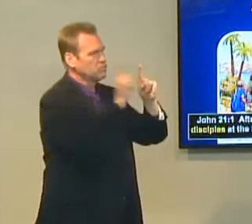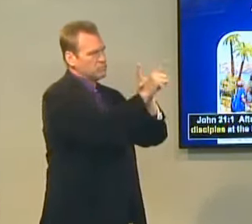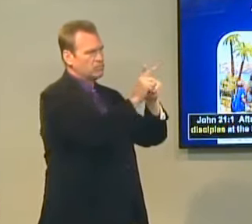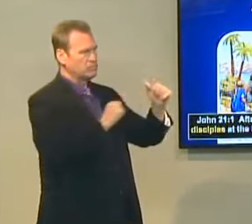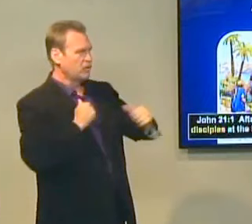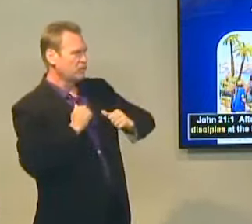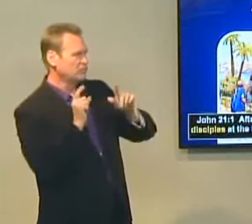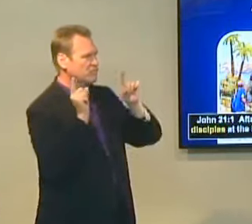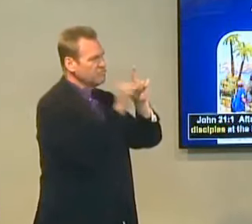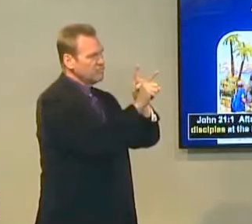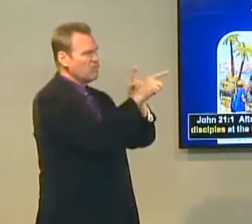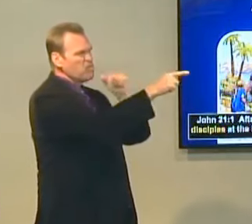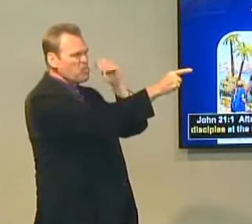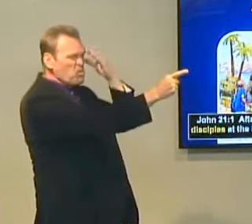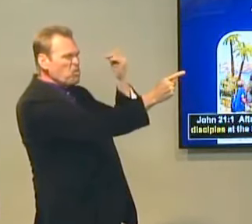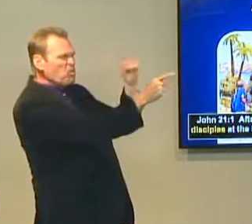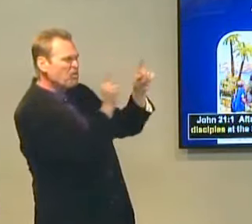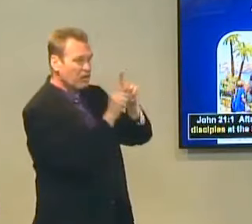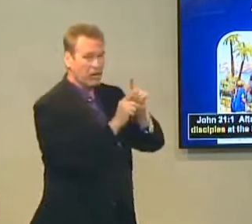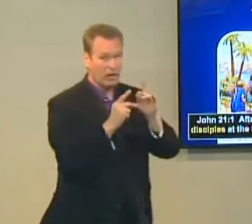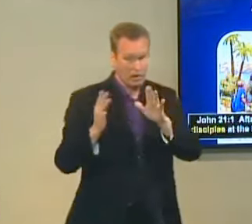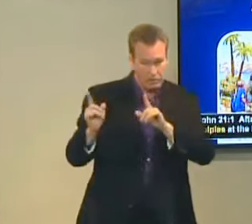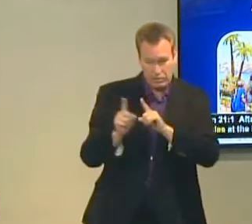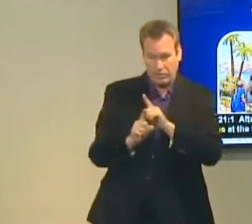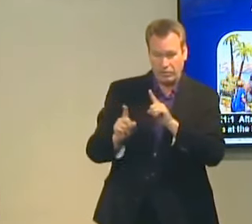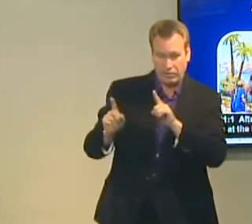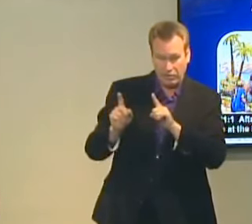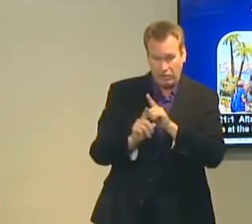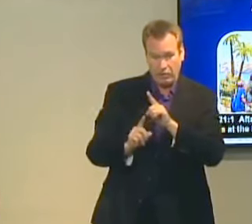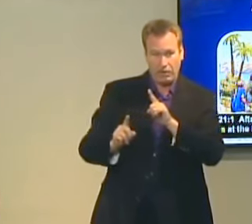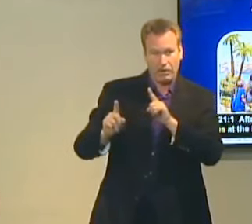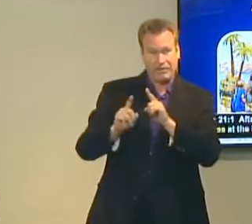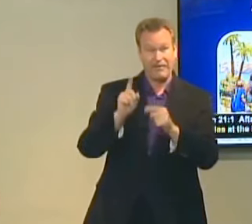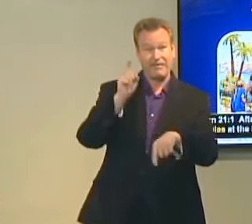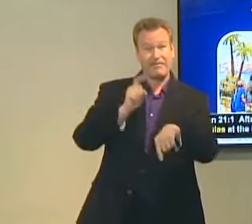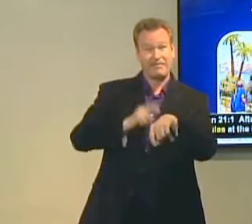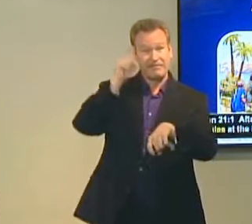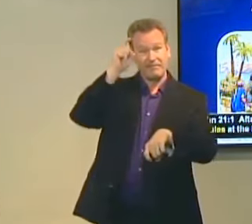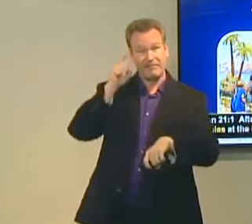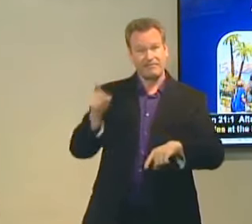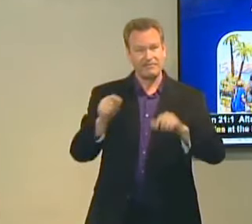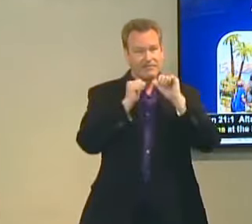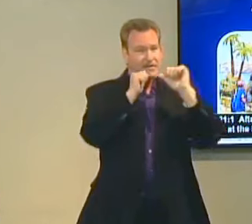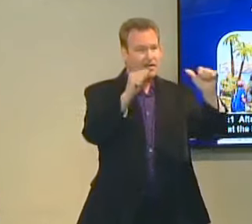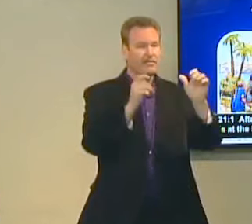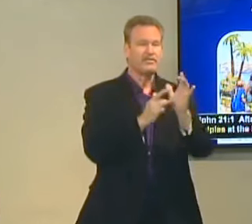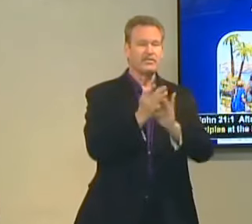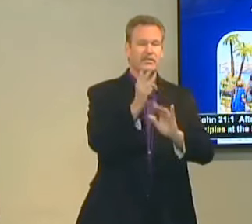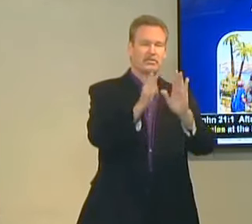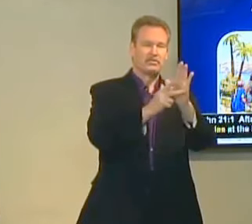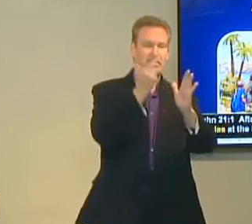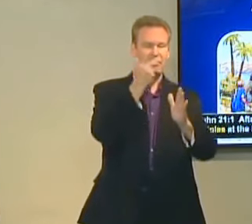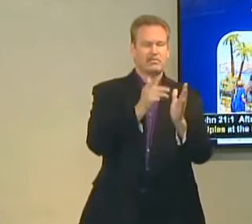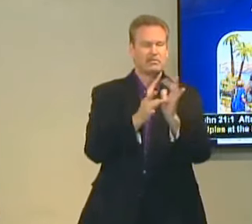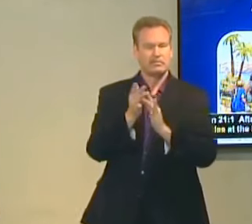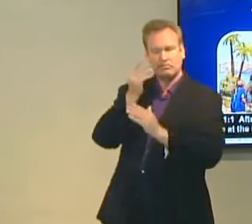question. You know. So this is in the same way. With Peter and with Jesus. And then. At that time. Remember. When he